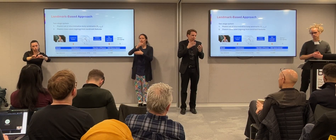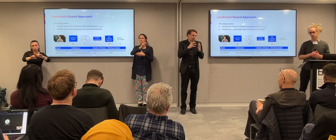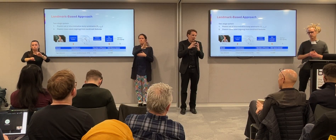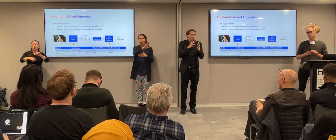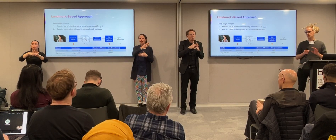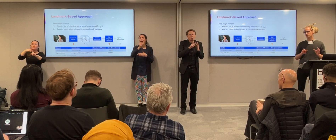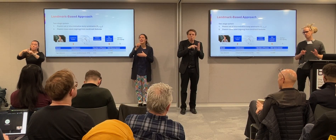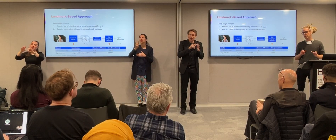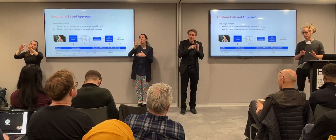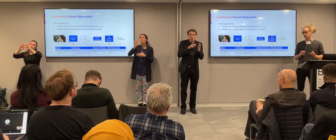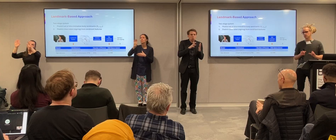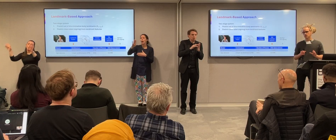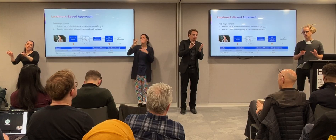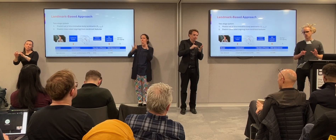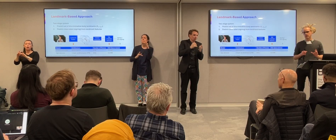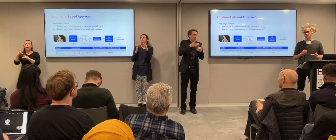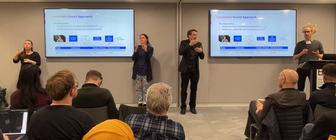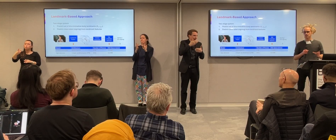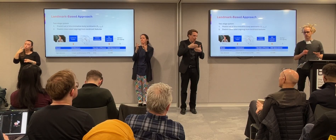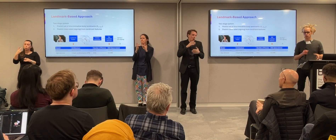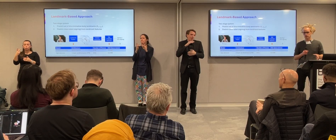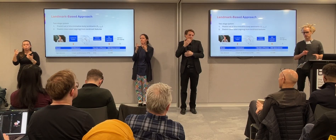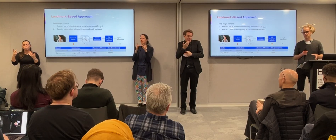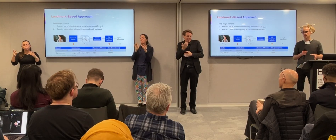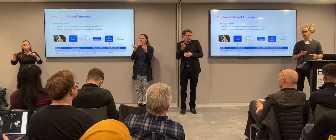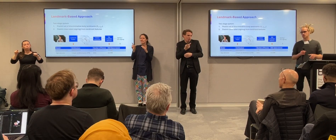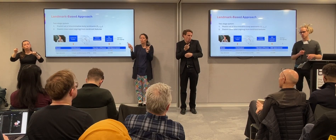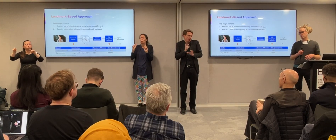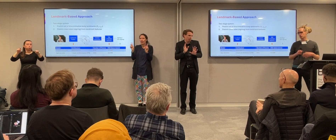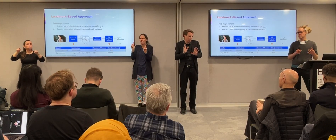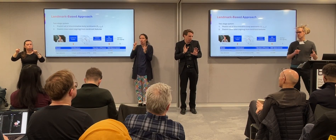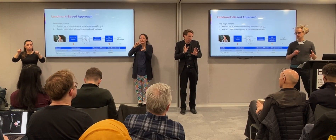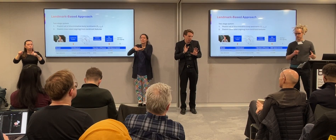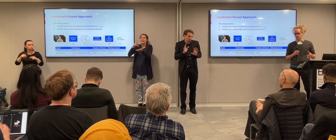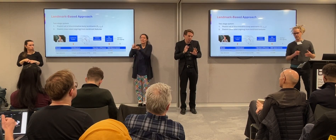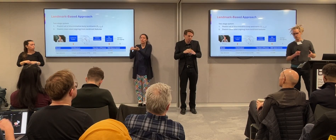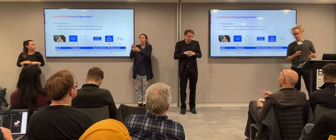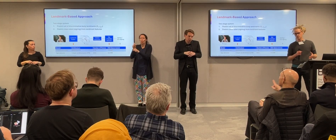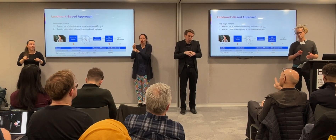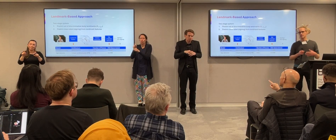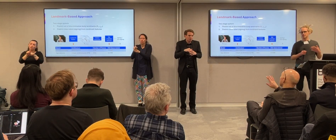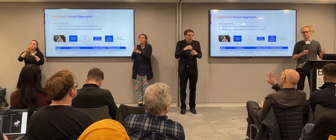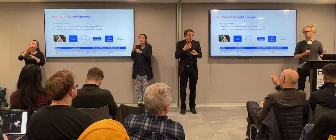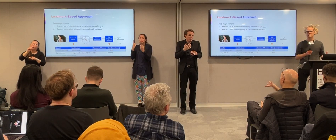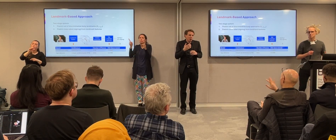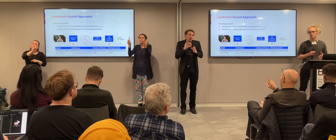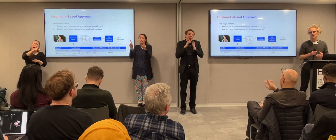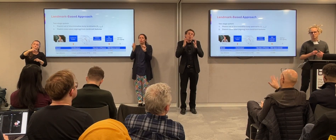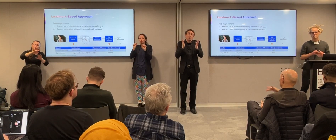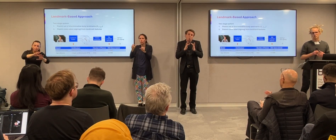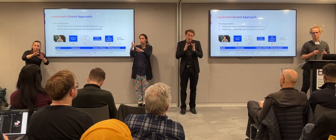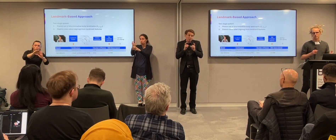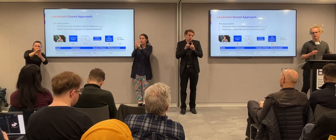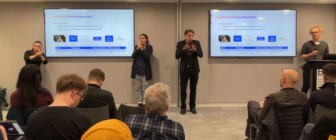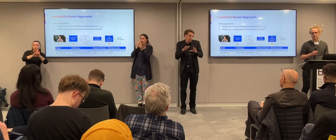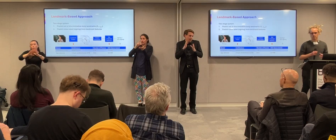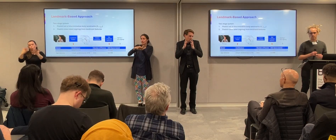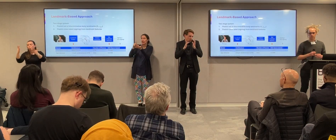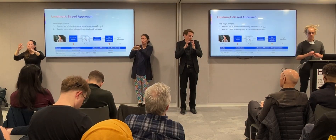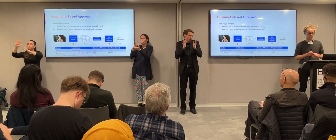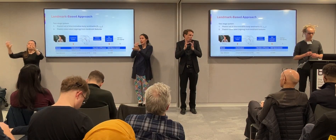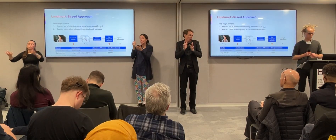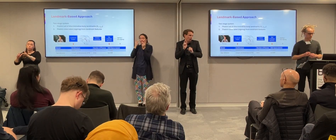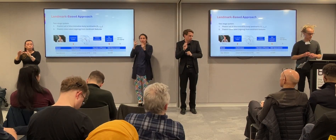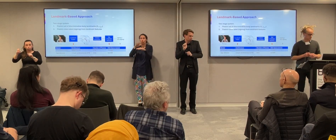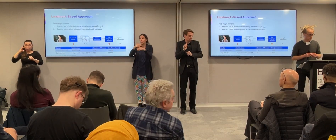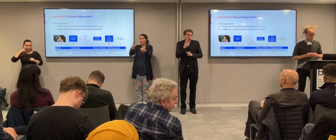well. So those are the platforms where detection works. You can receive detections and see them on any of